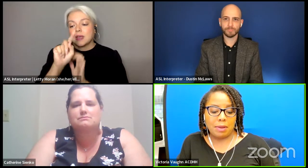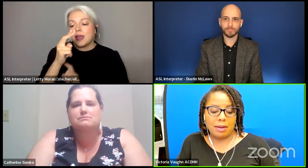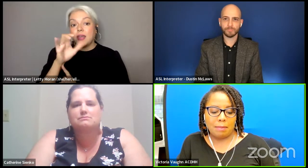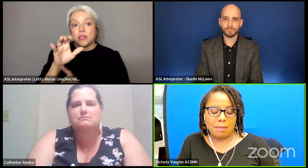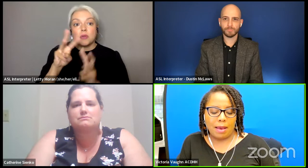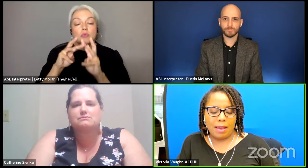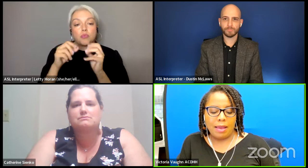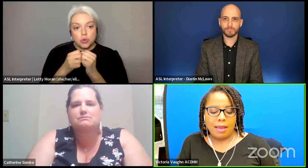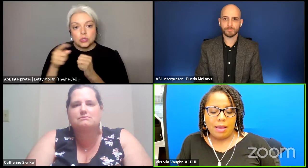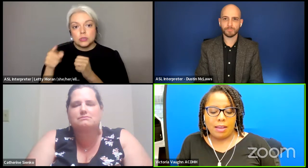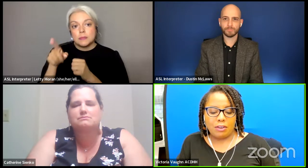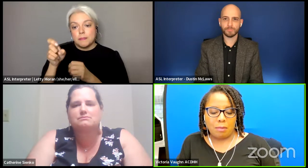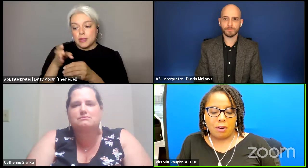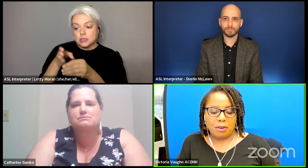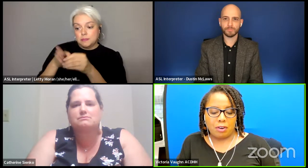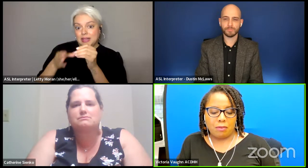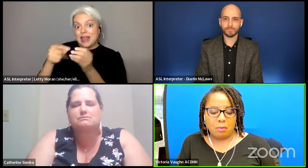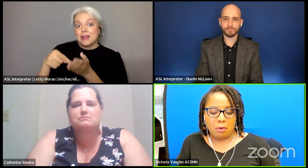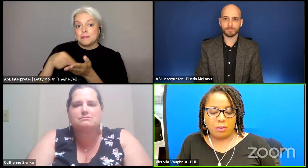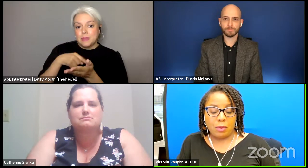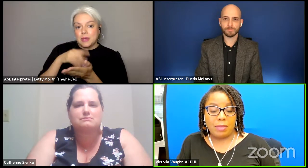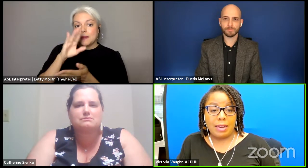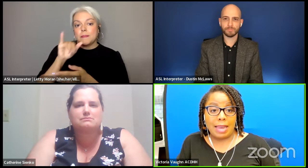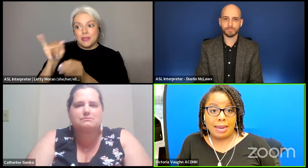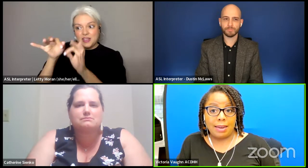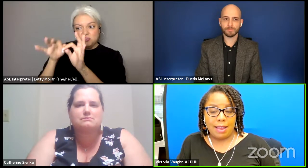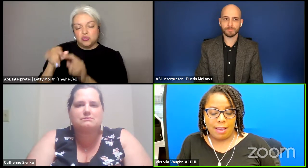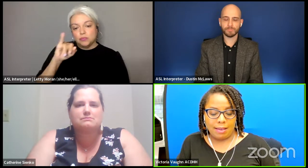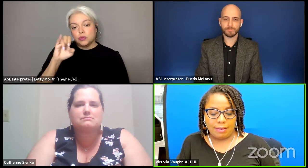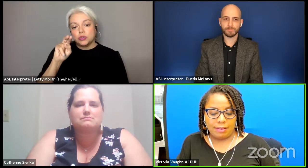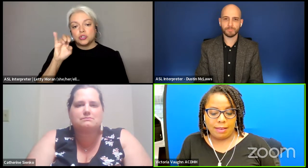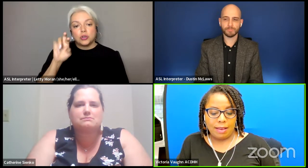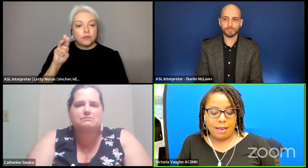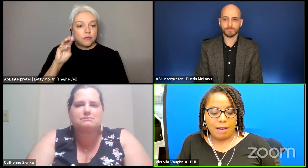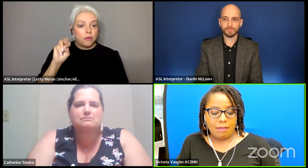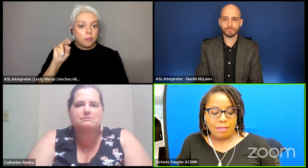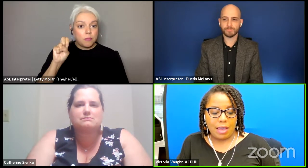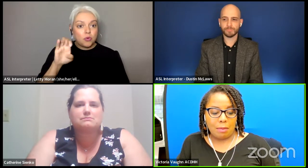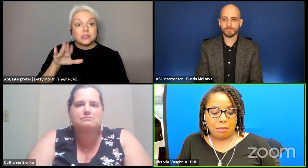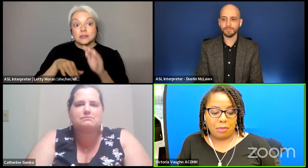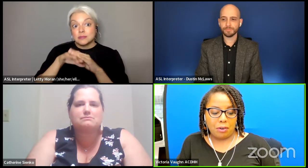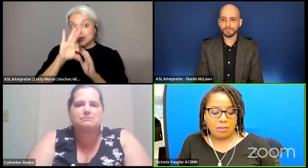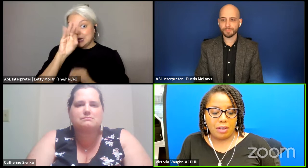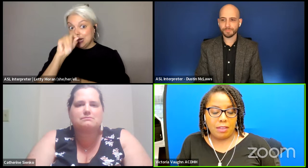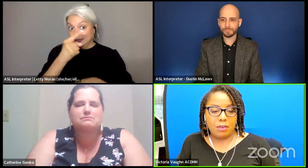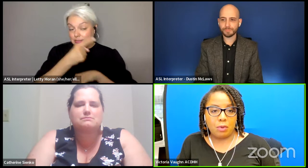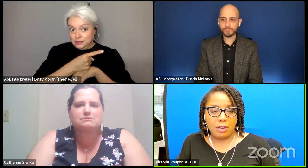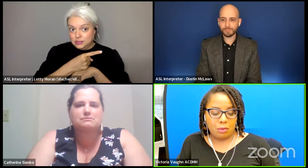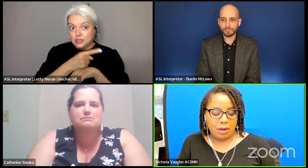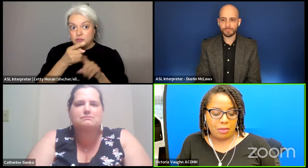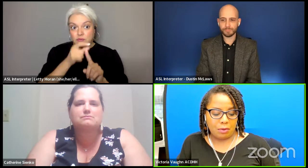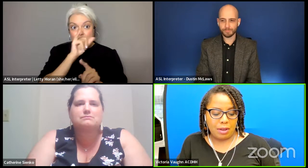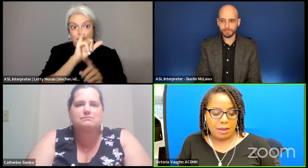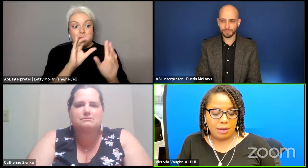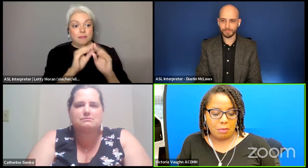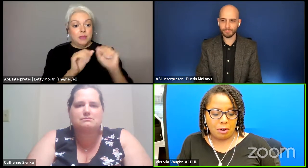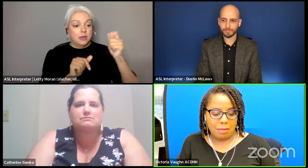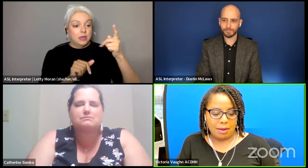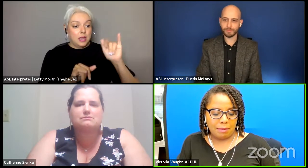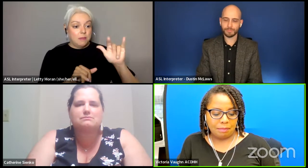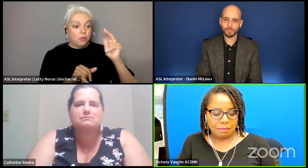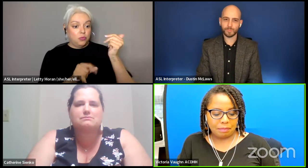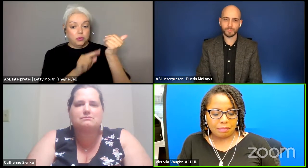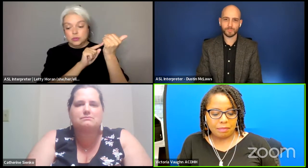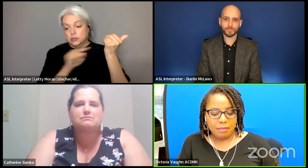paid and completed by interpreter Jennifer Morse within 90 days of the April 13th, 2023